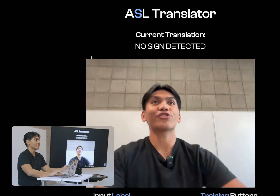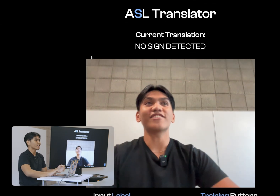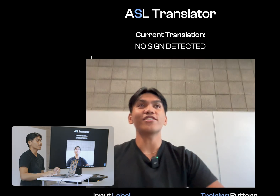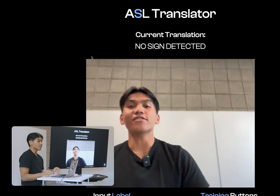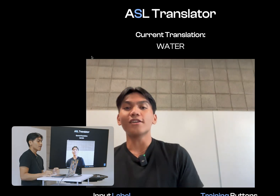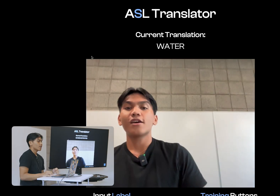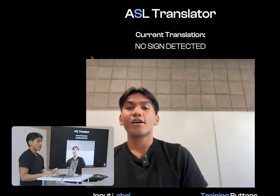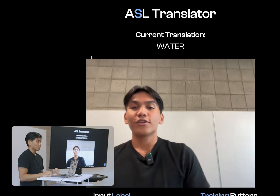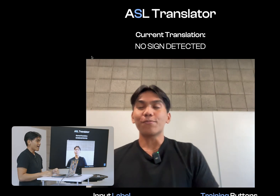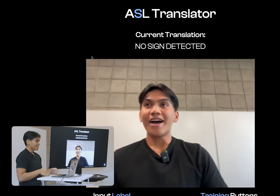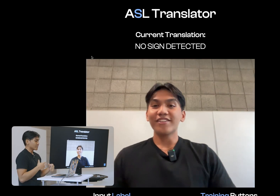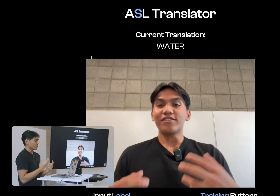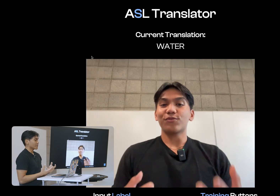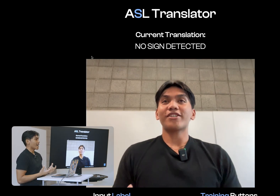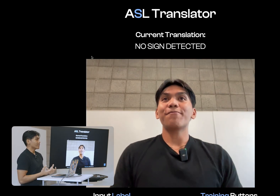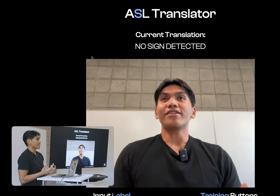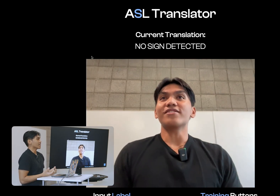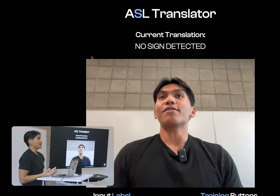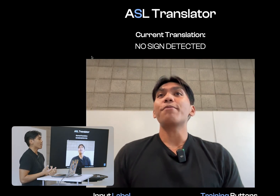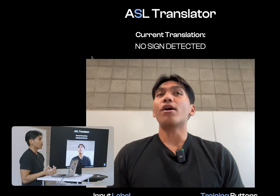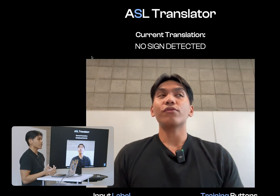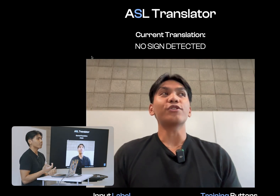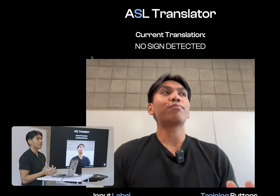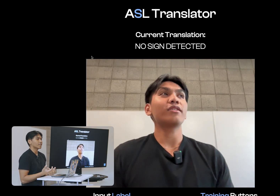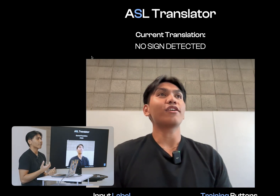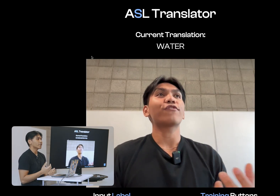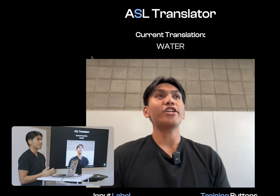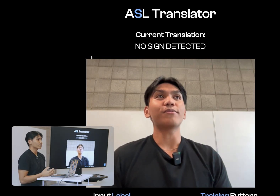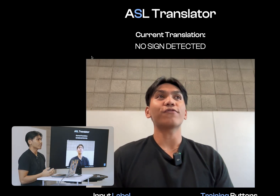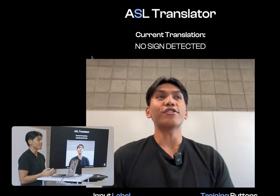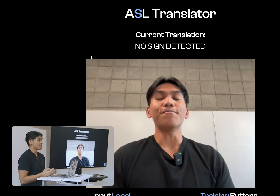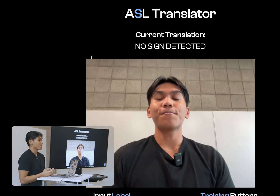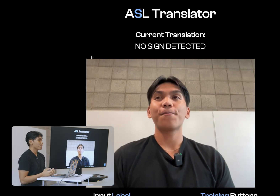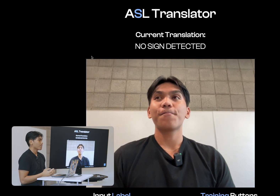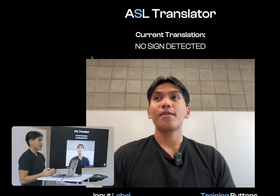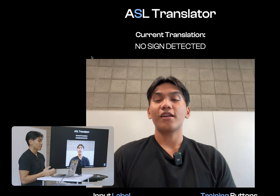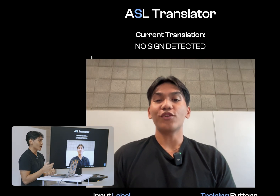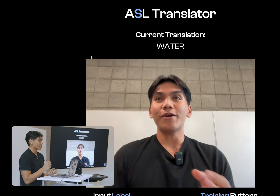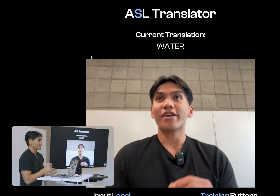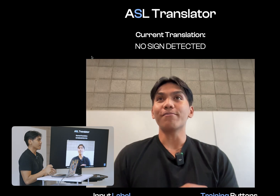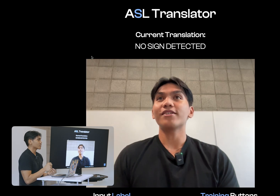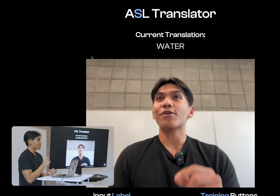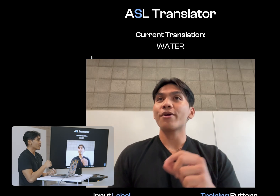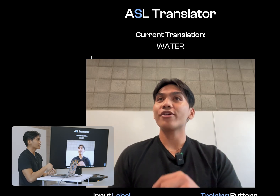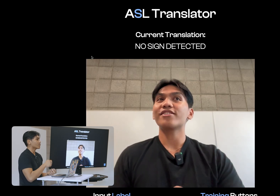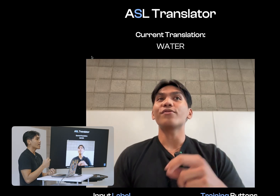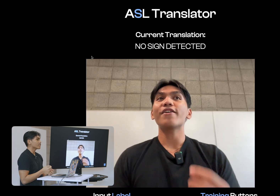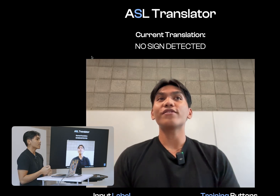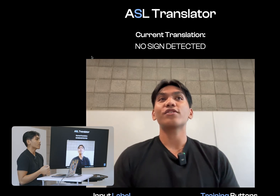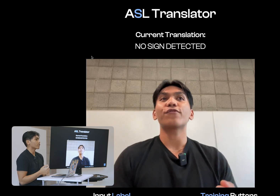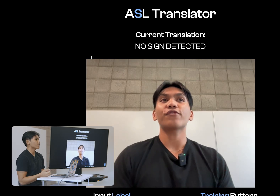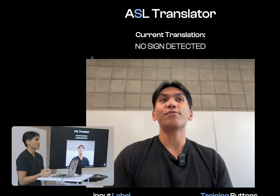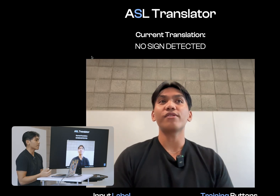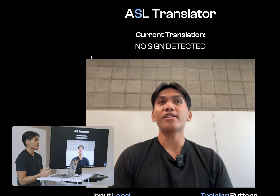the translation. So behind the scenes, what's happening is that my model is pulling frames from the webcam and it's comparing it to